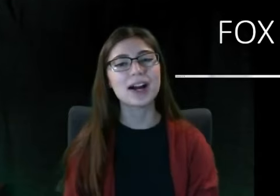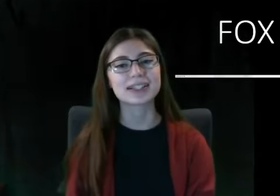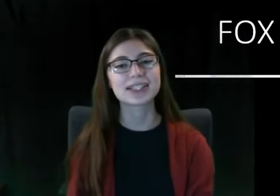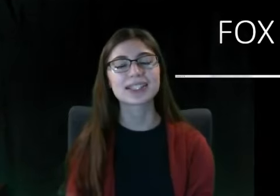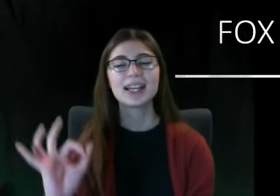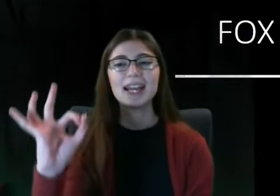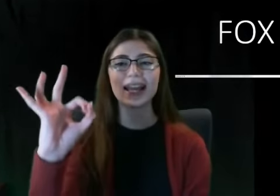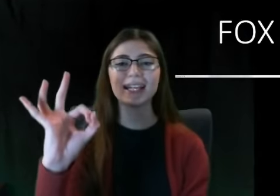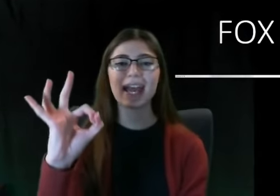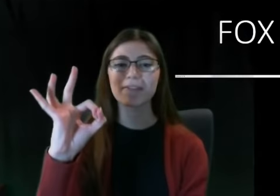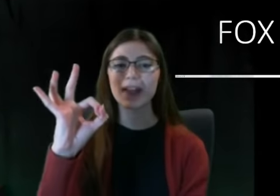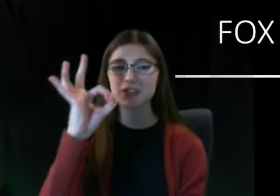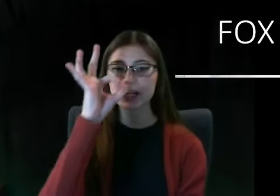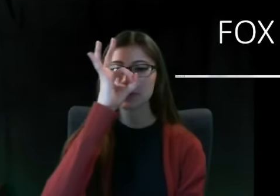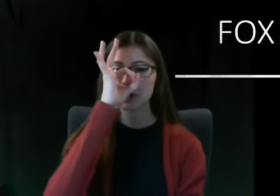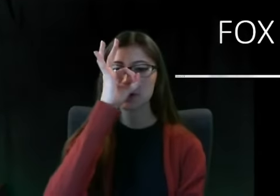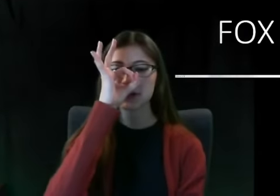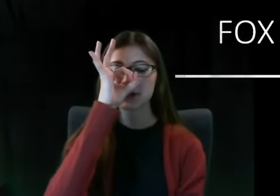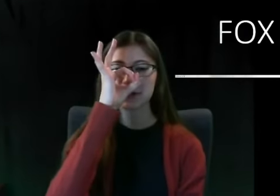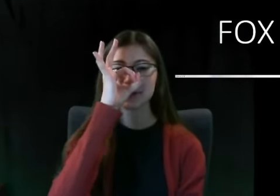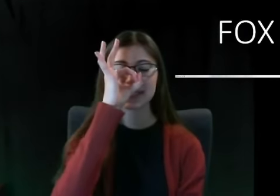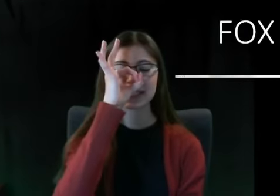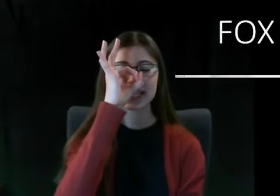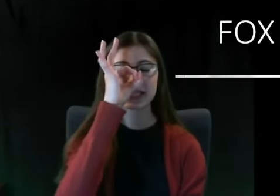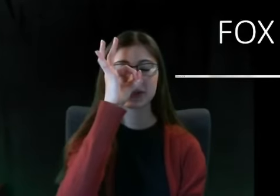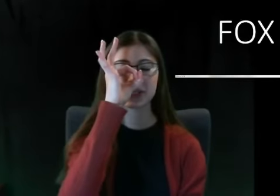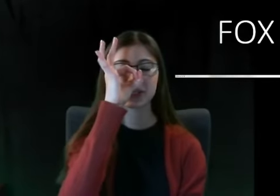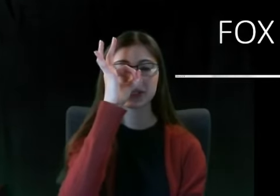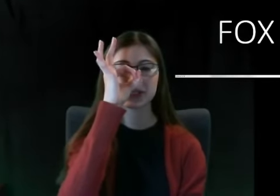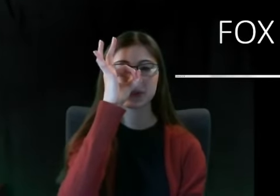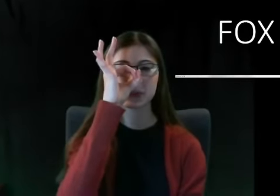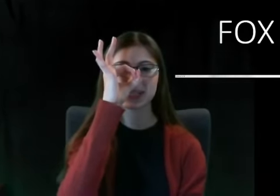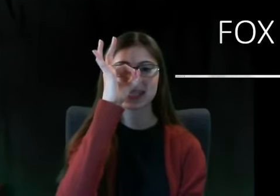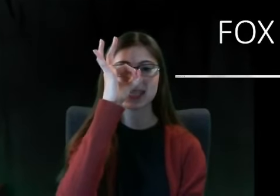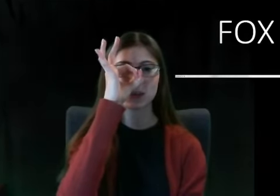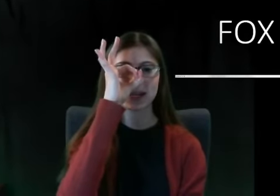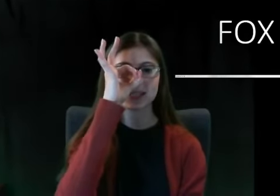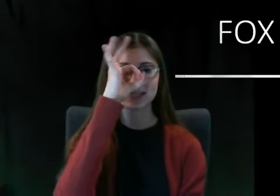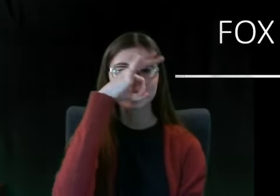Fox. An F hand shape over your nose, and you are just going to twist it twice.